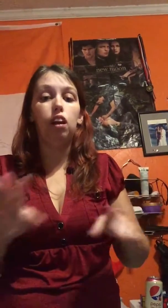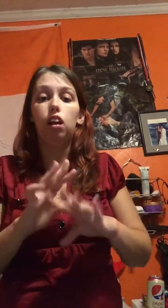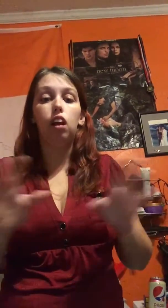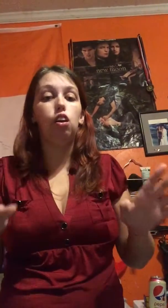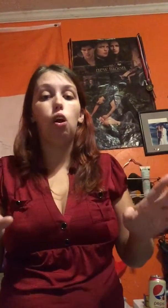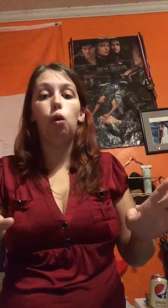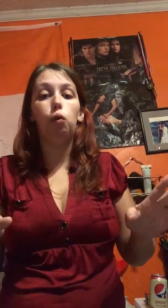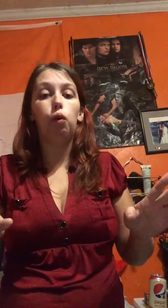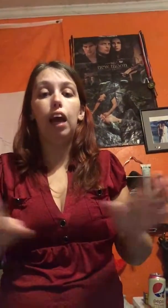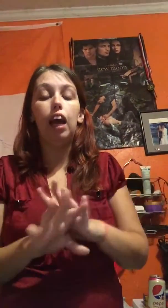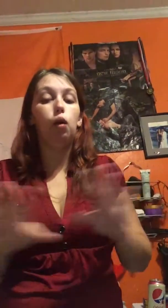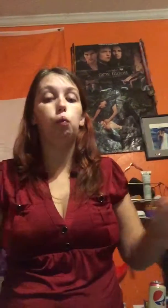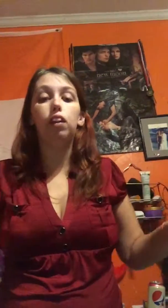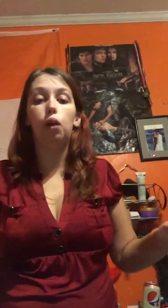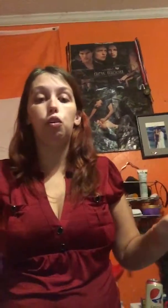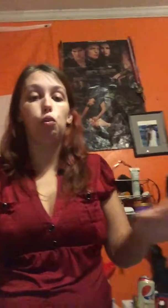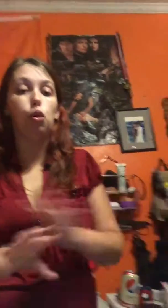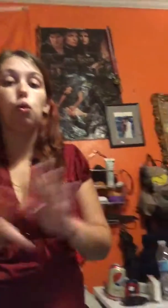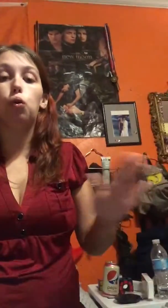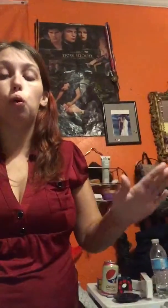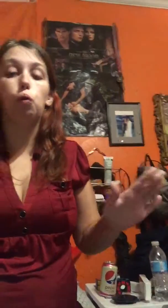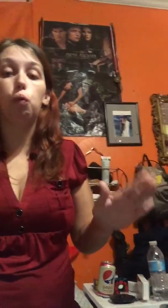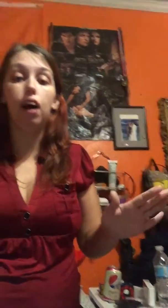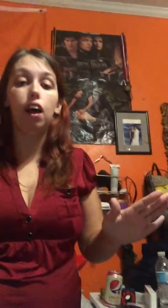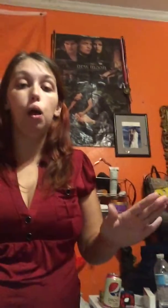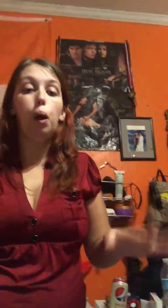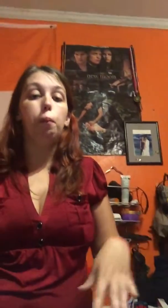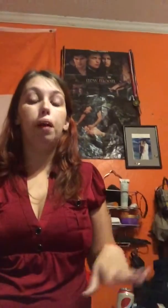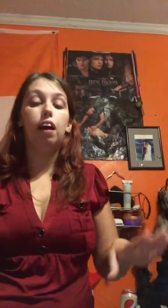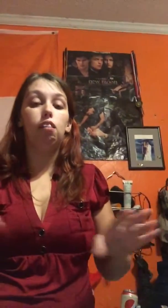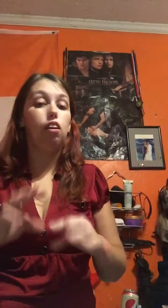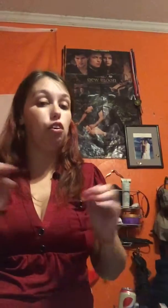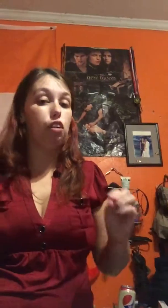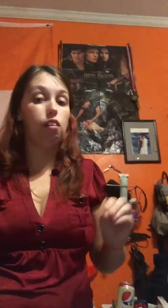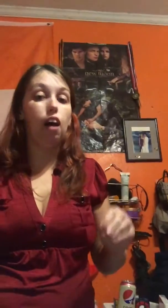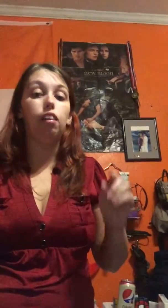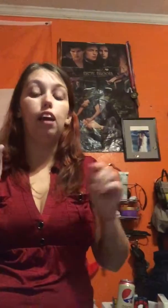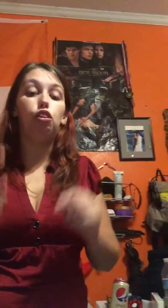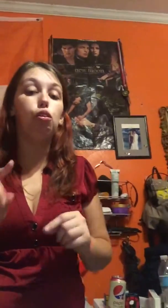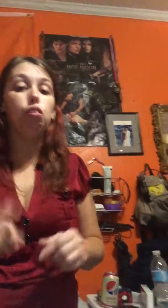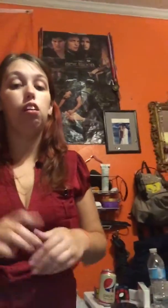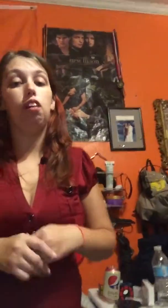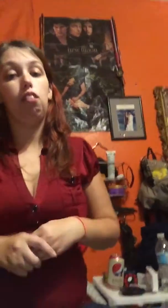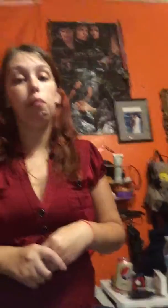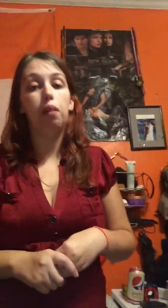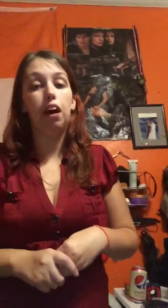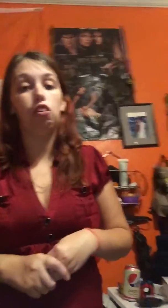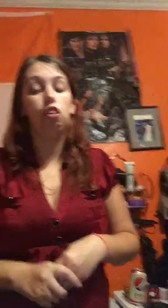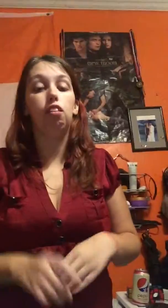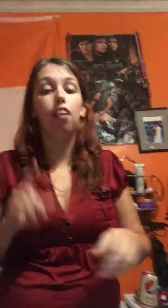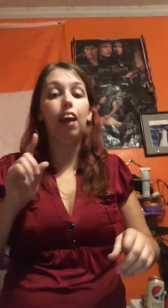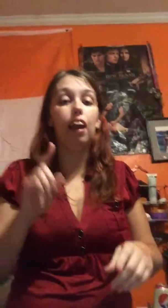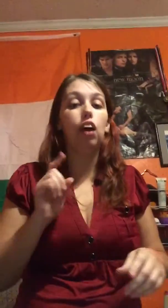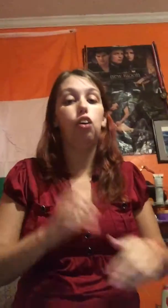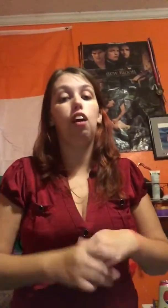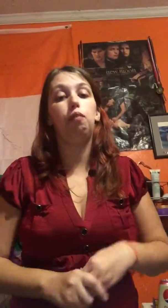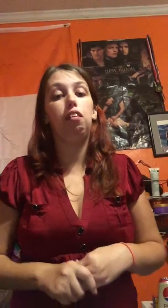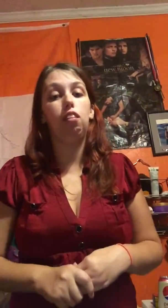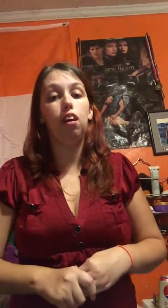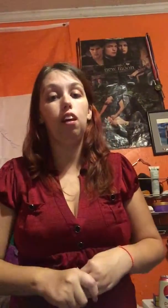didn't know what they were doing or what. But, it turns out they do still accept my insurance and I could have been seen